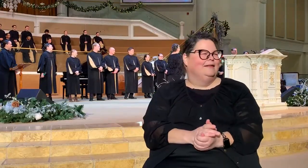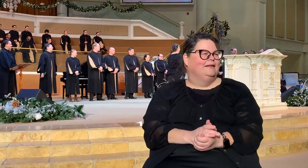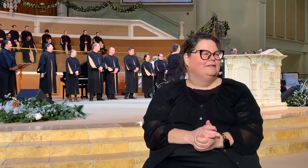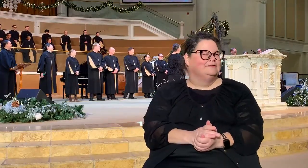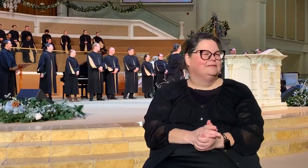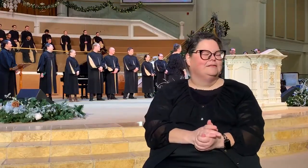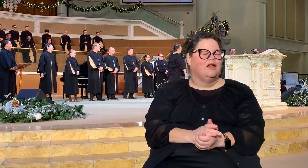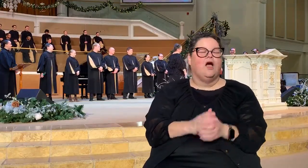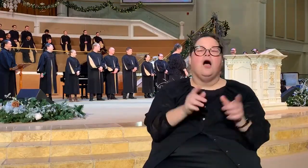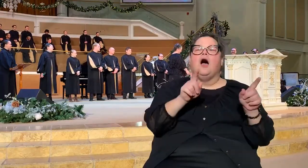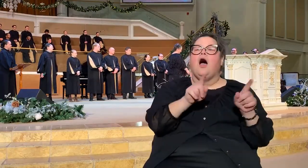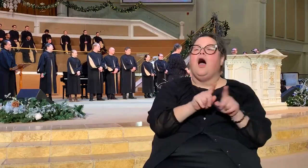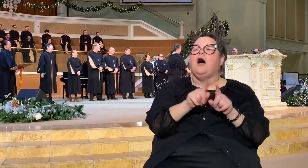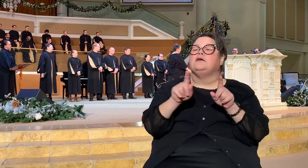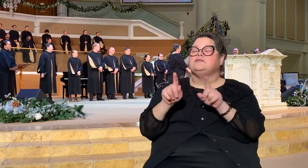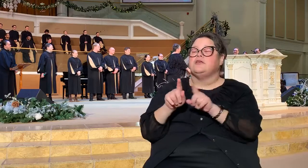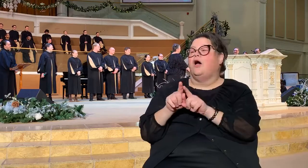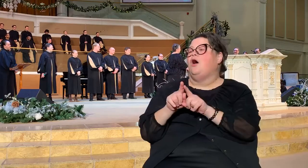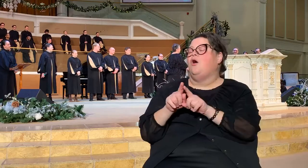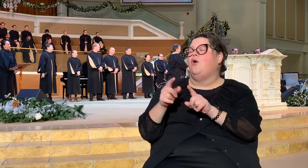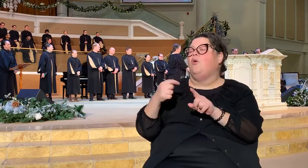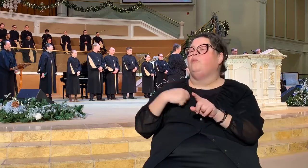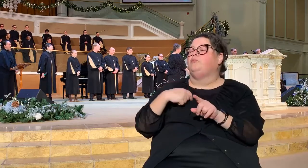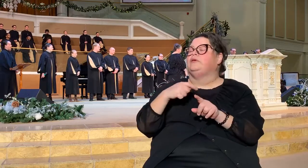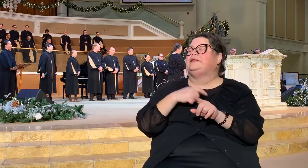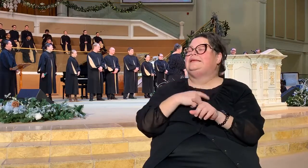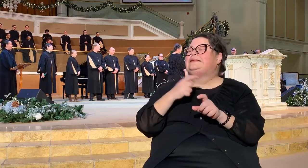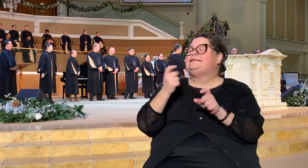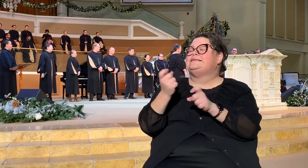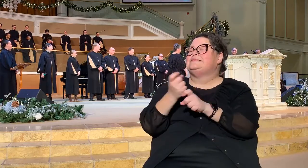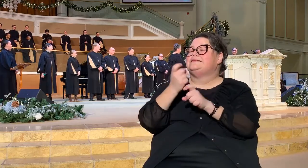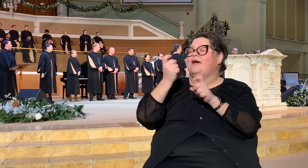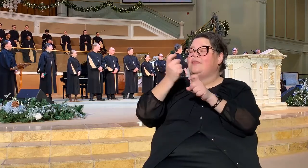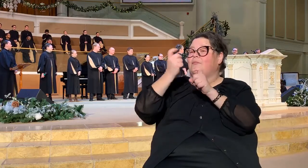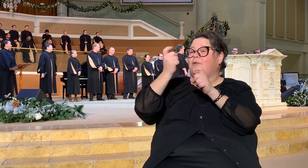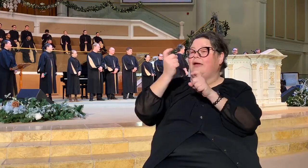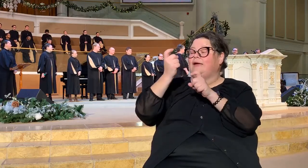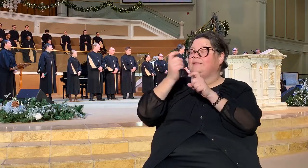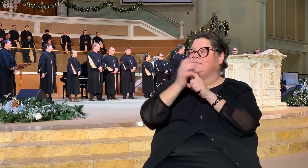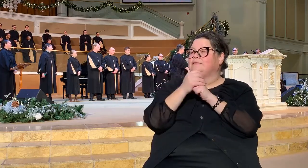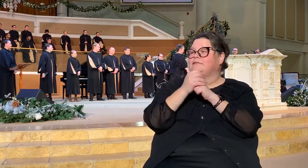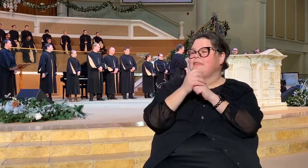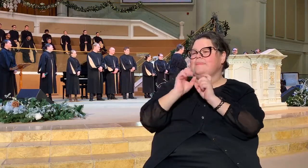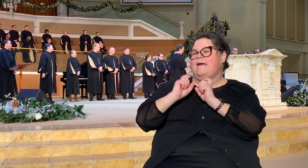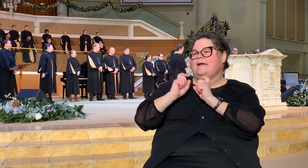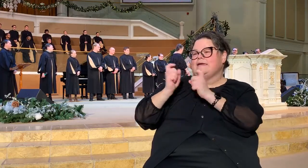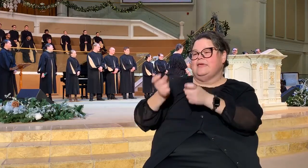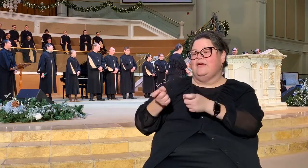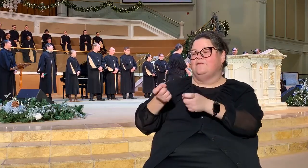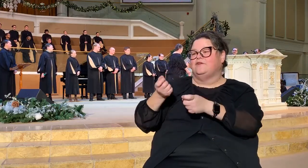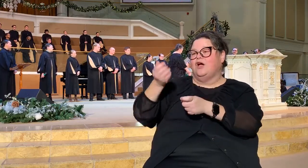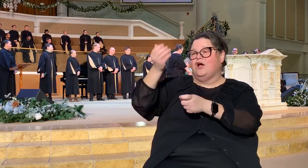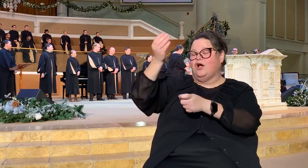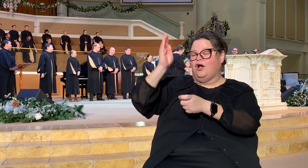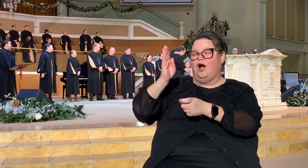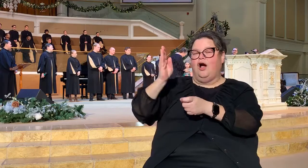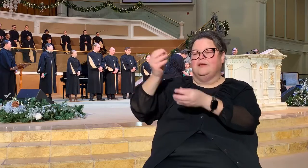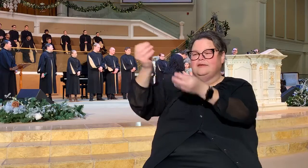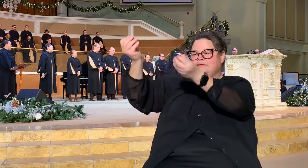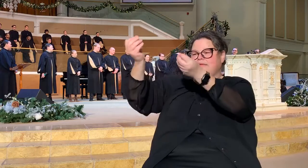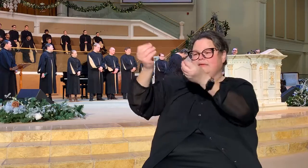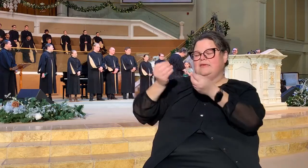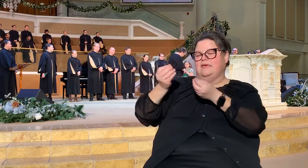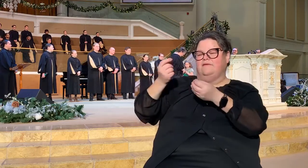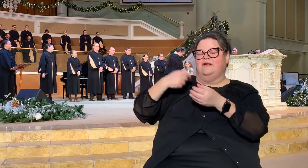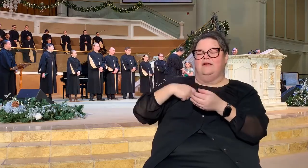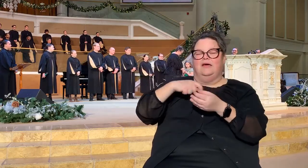This is also the time of year that we celebrate the gift that God has given to us,